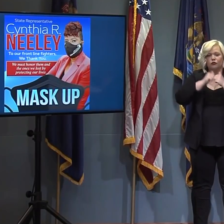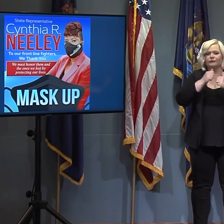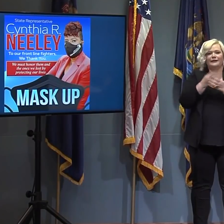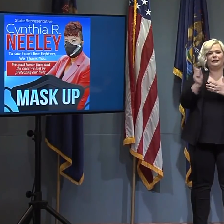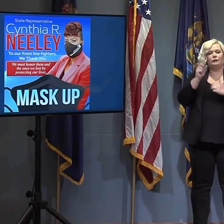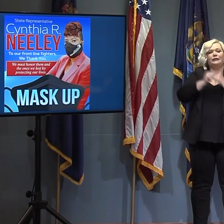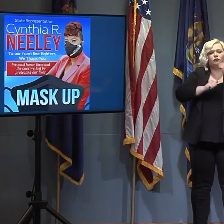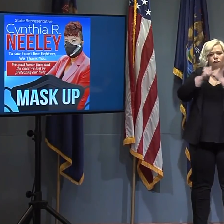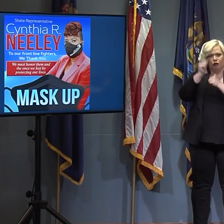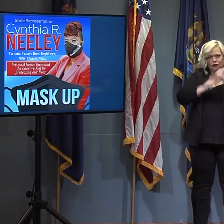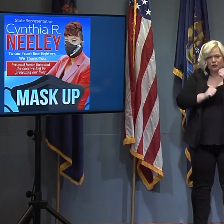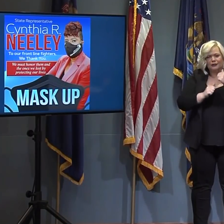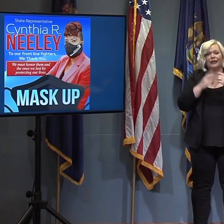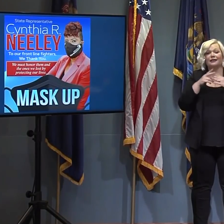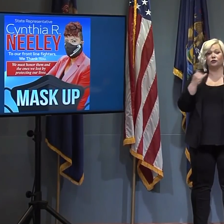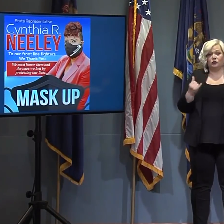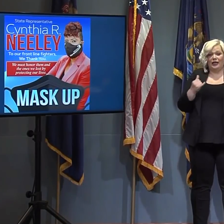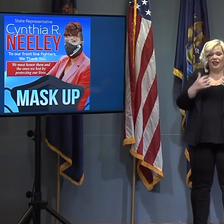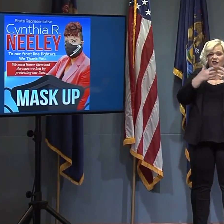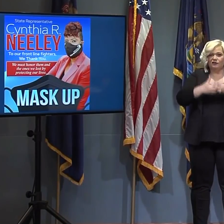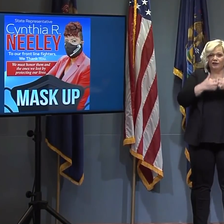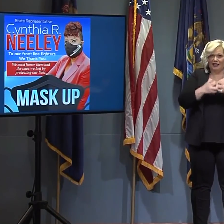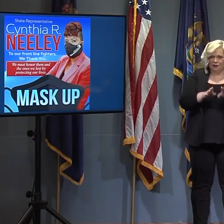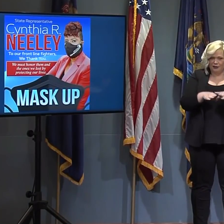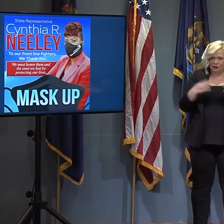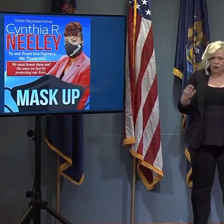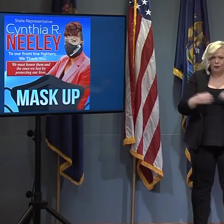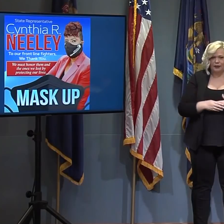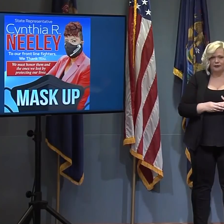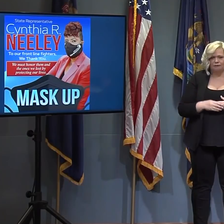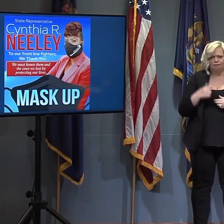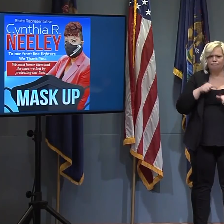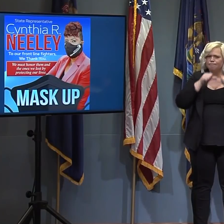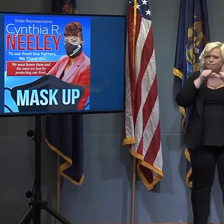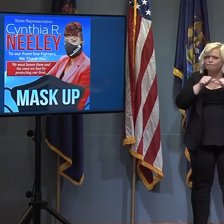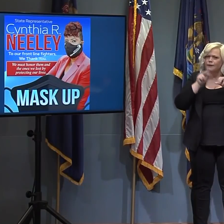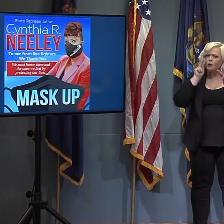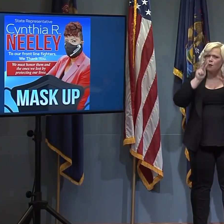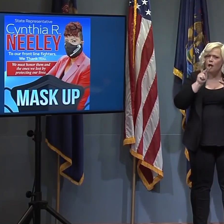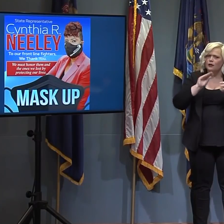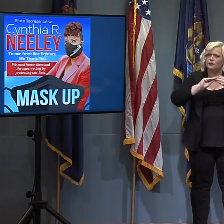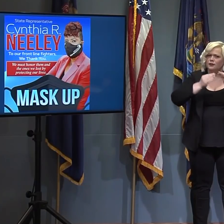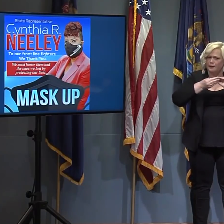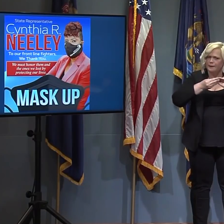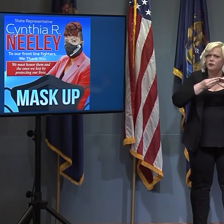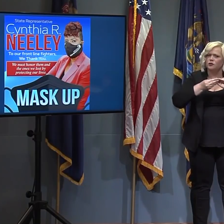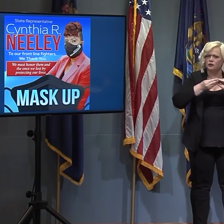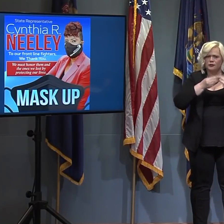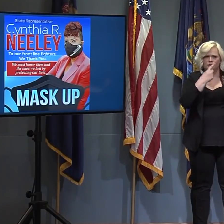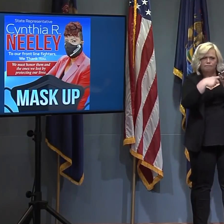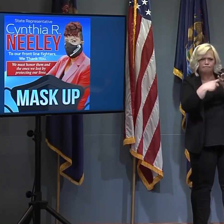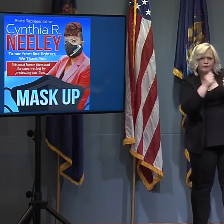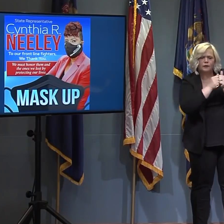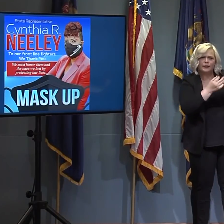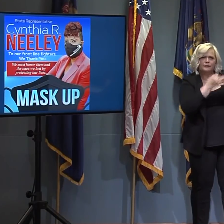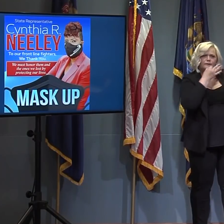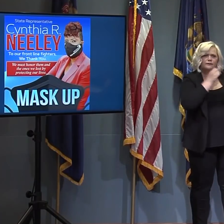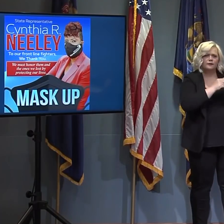phase in. I'll continue to closely monitor the data and confer with experts in